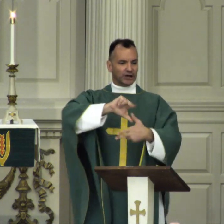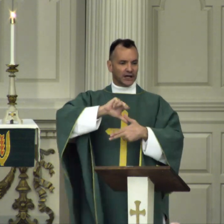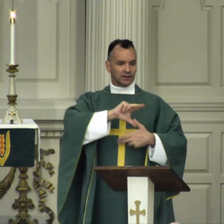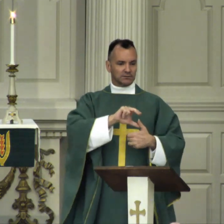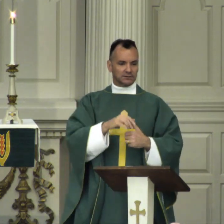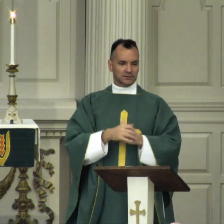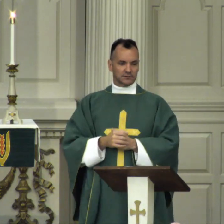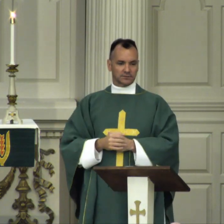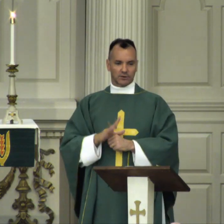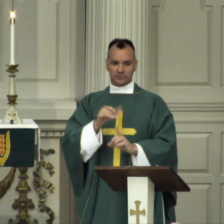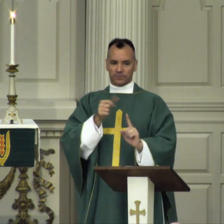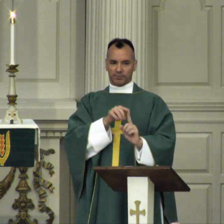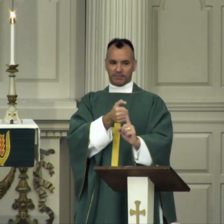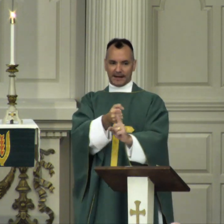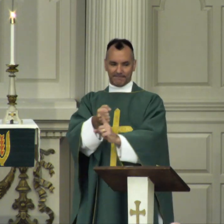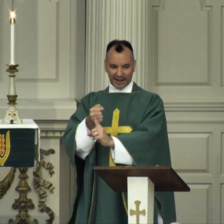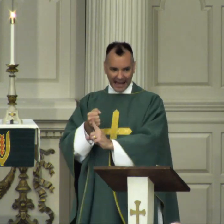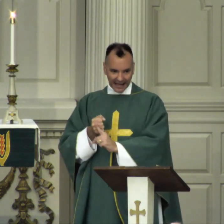Ian